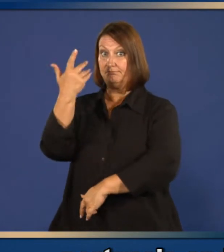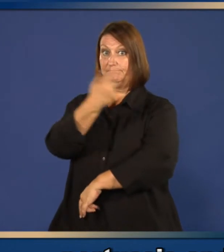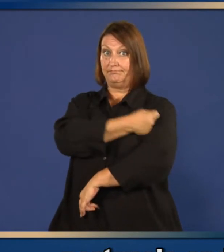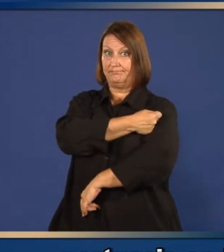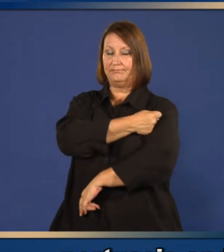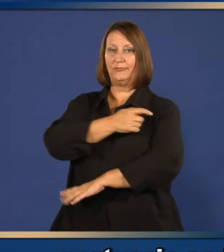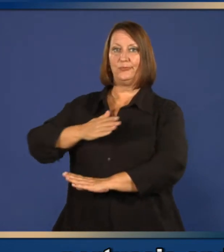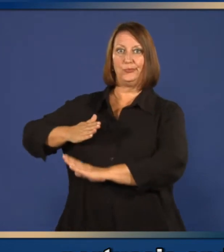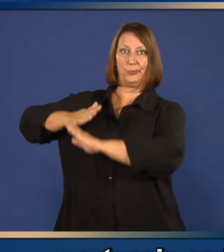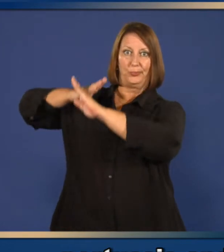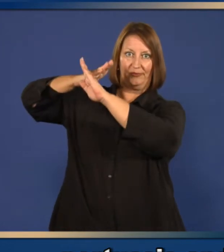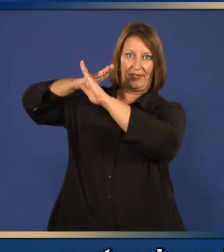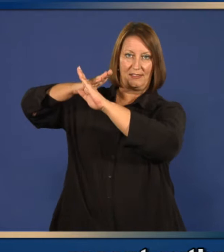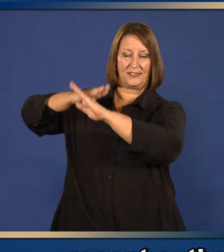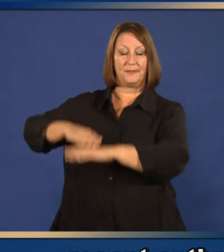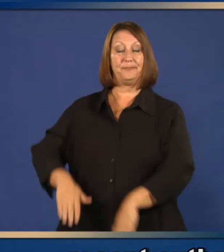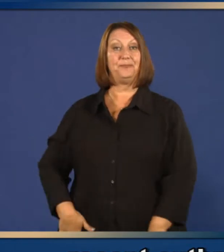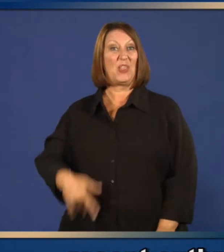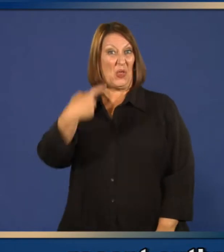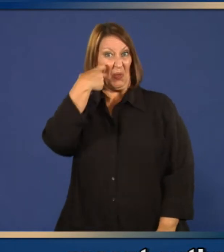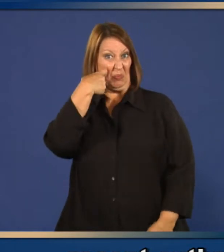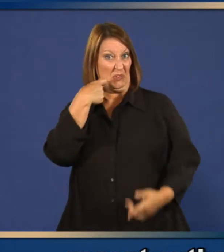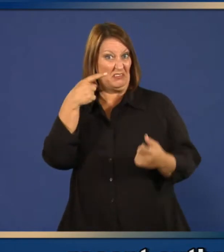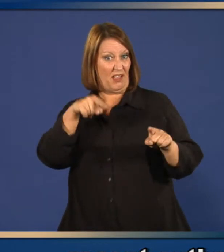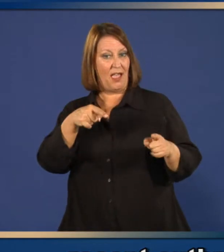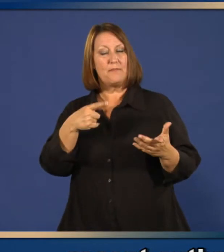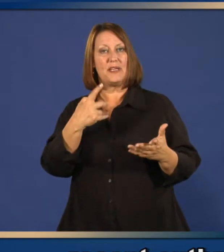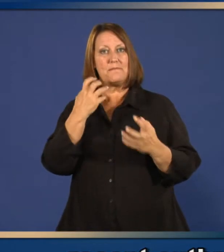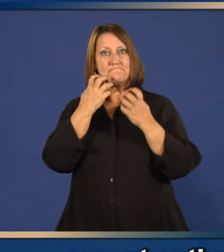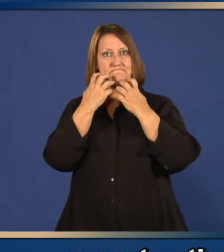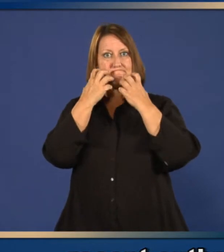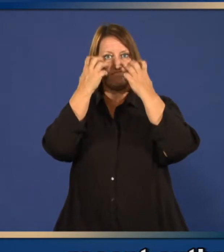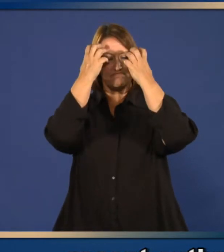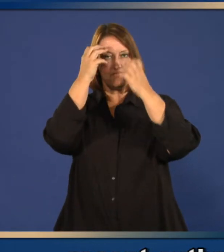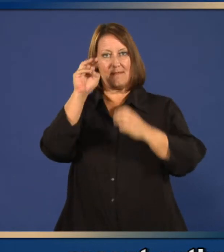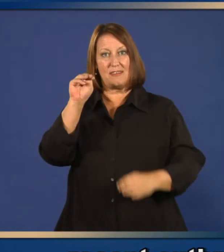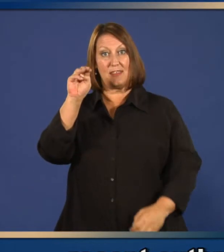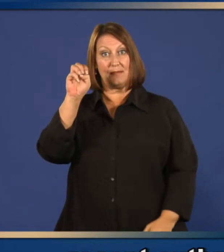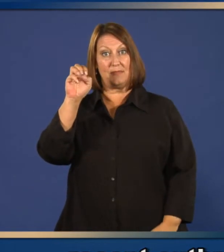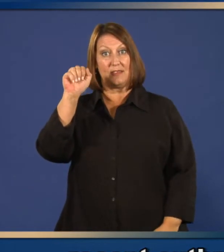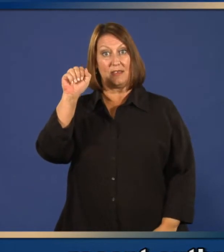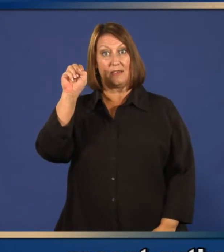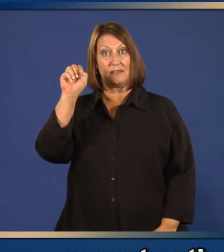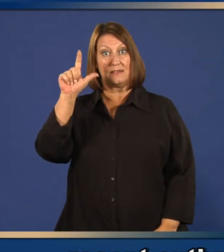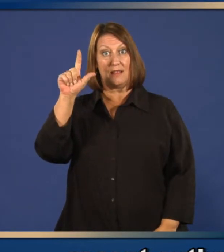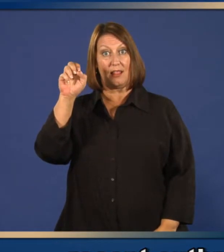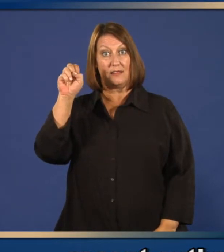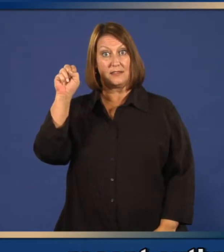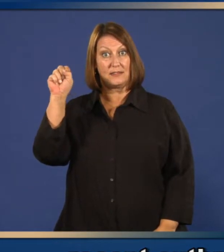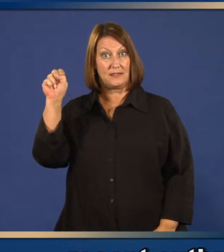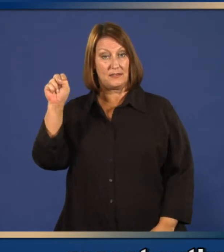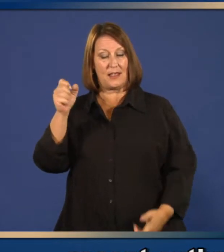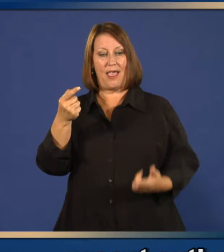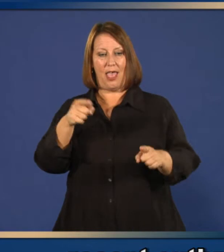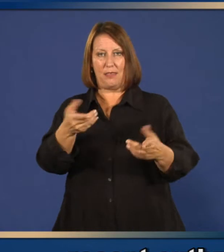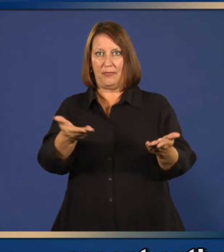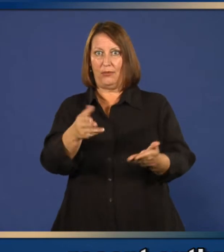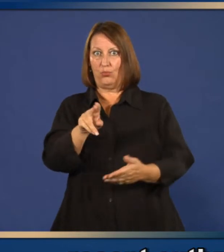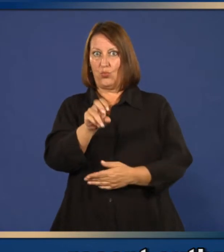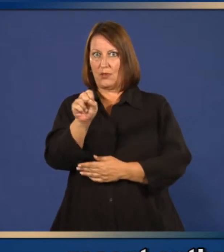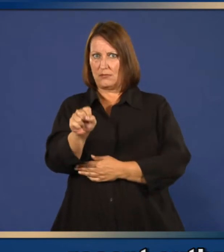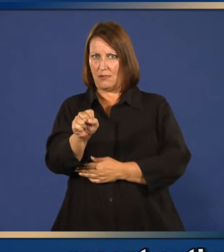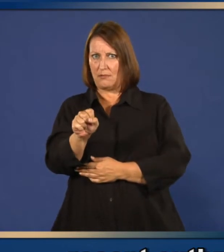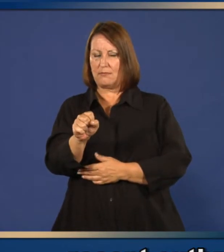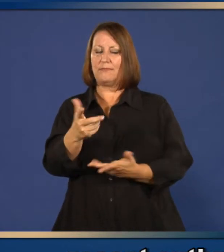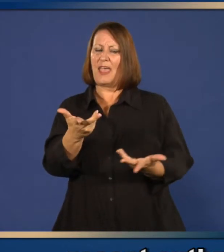For example, recent outbreaks of measles in the U.S. were traced to